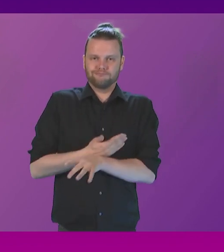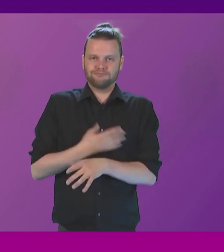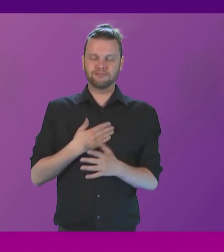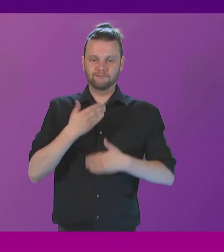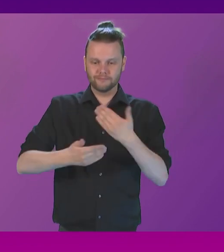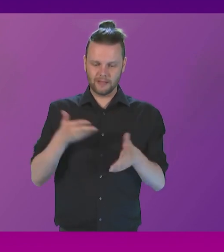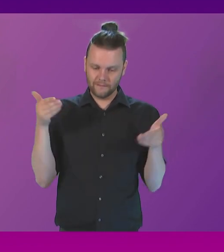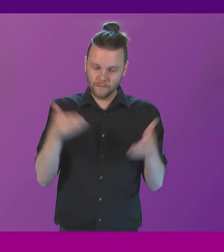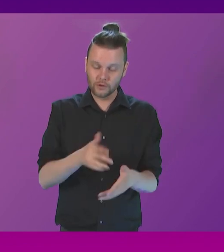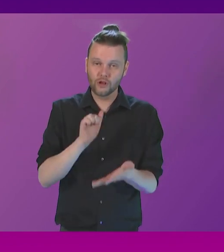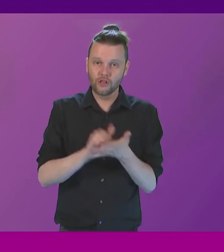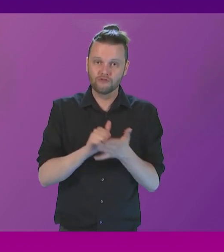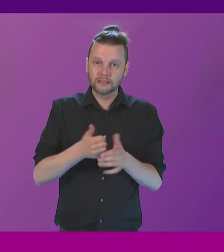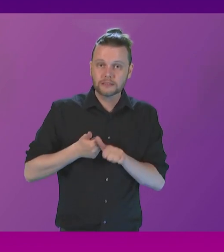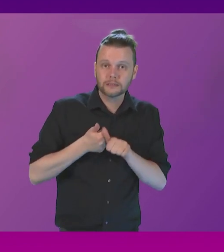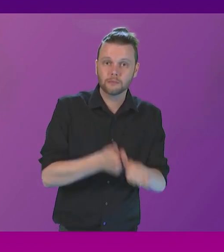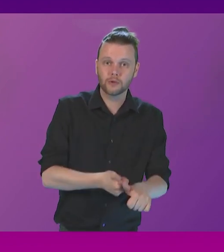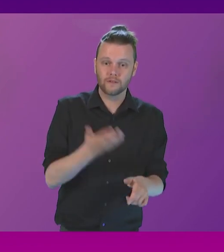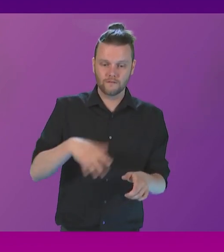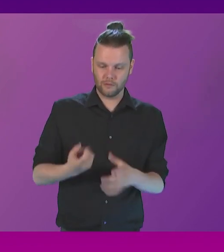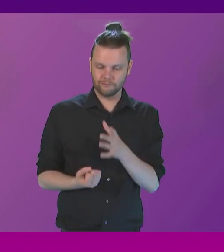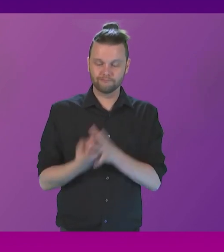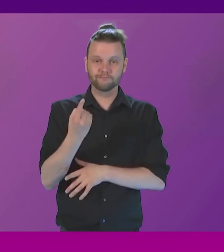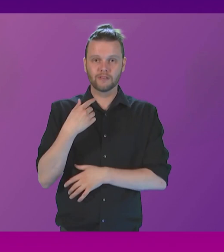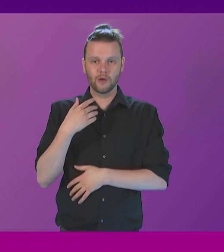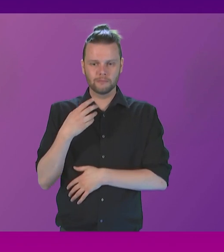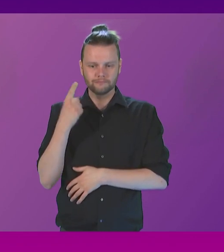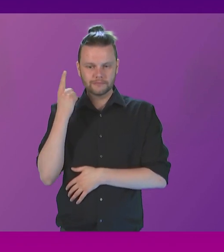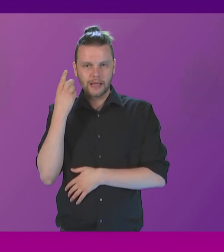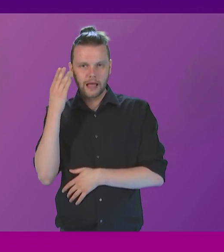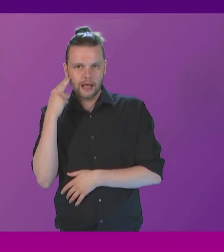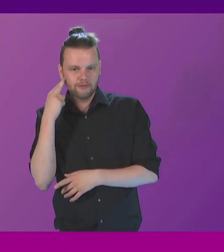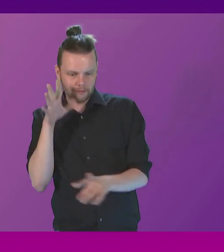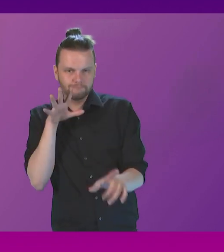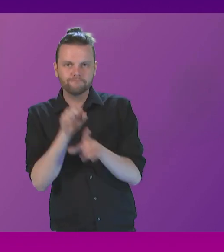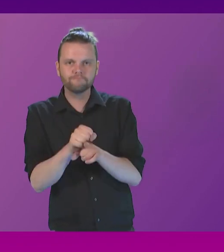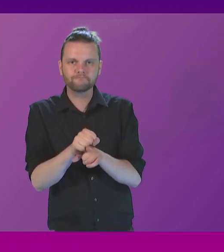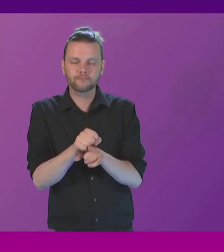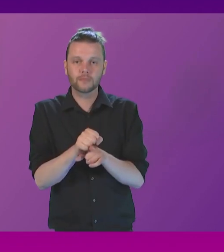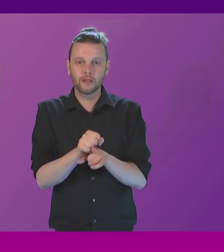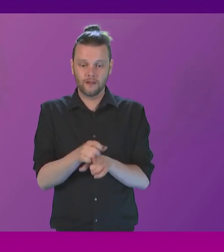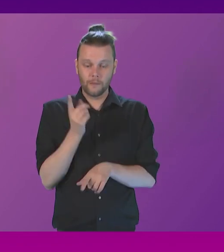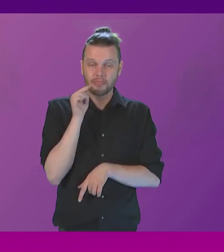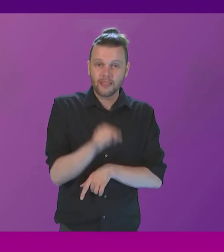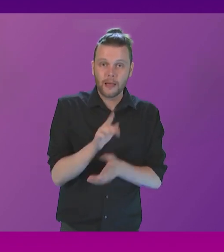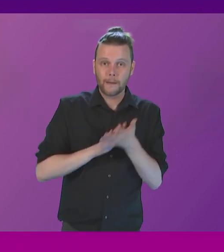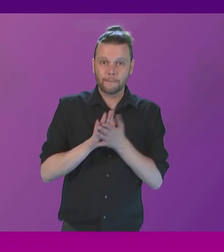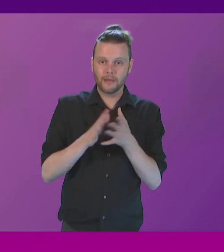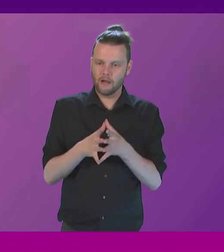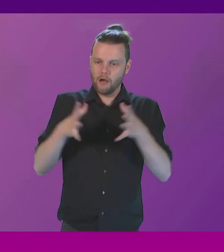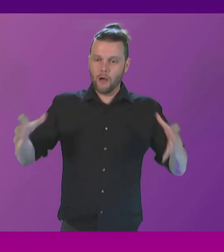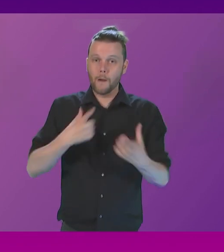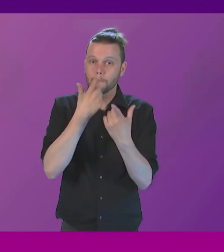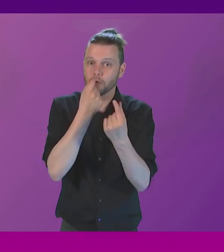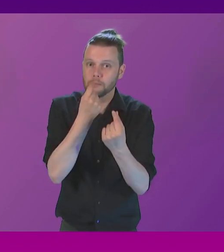focus on providing the necessary support from the moment a child's hearing difficulties are diagnosed. By doing so, we can maximise their